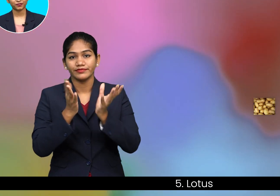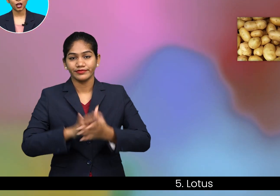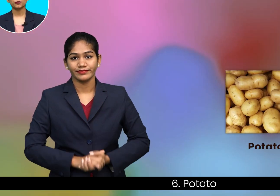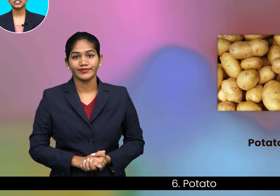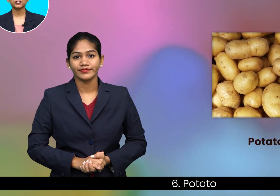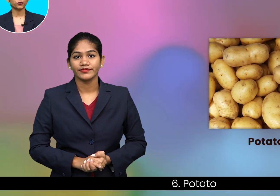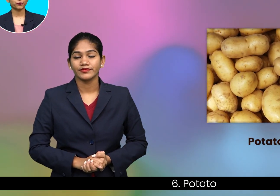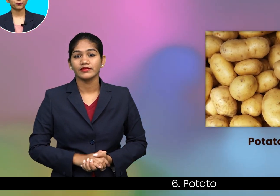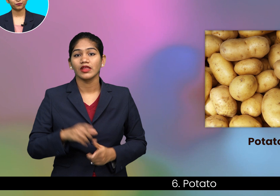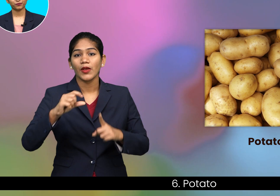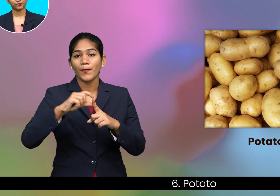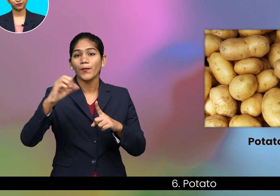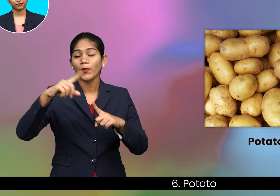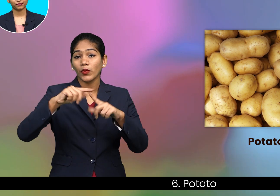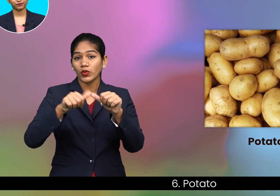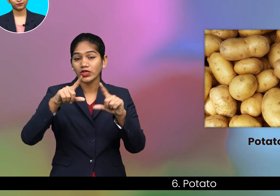Potato.